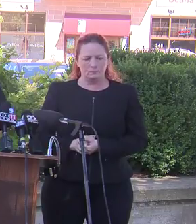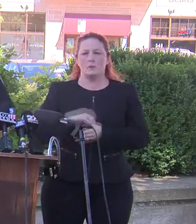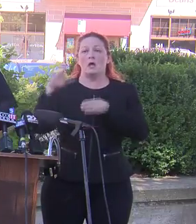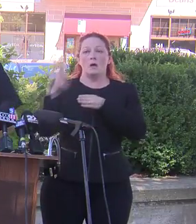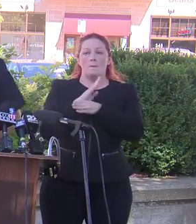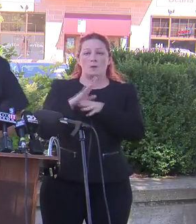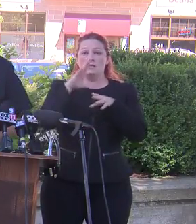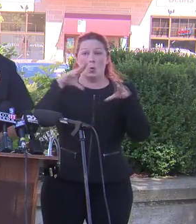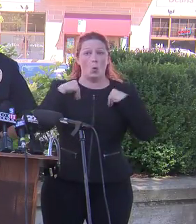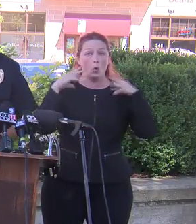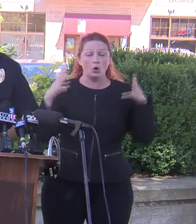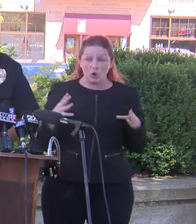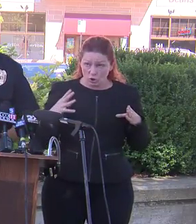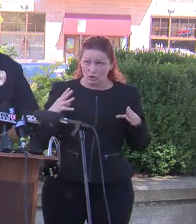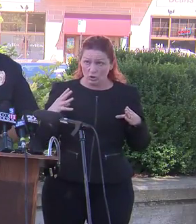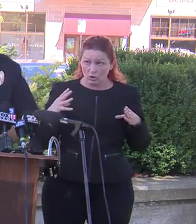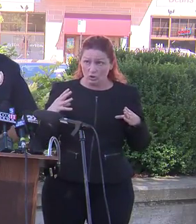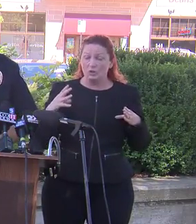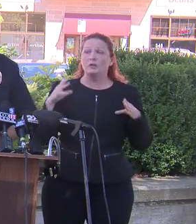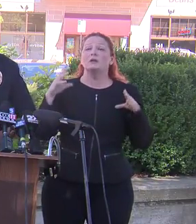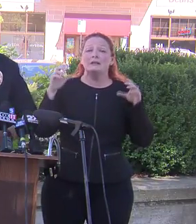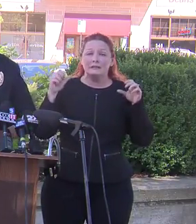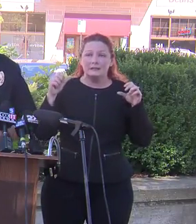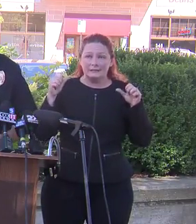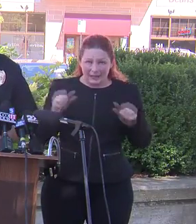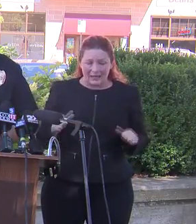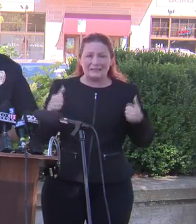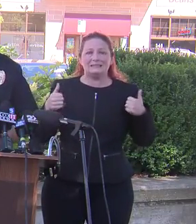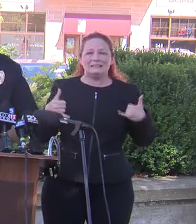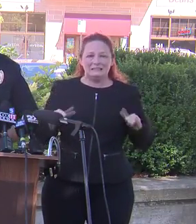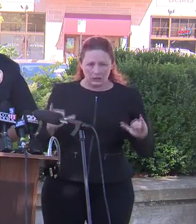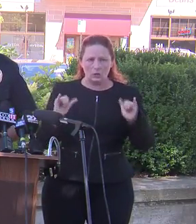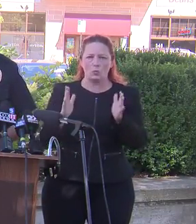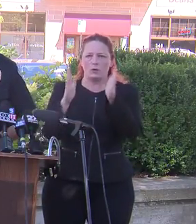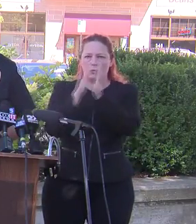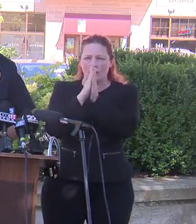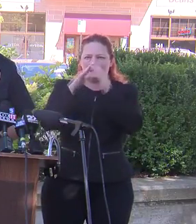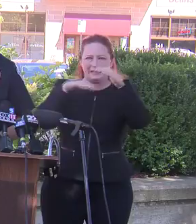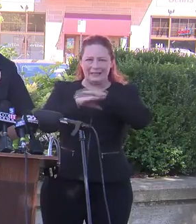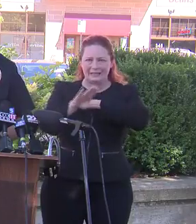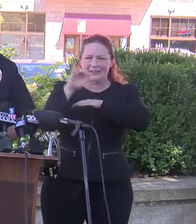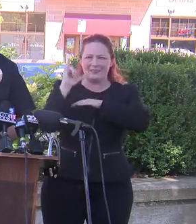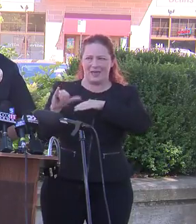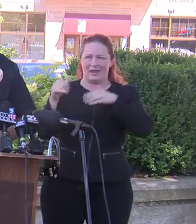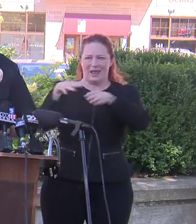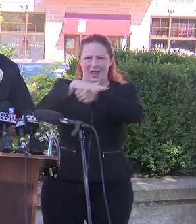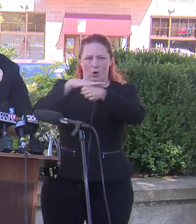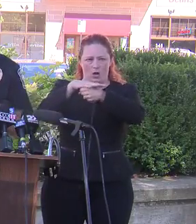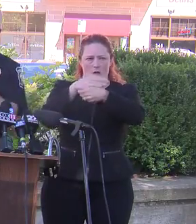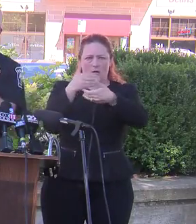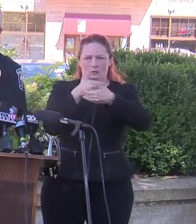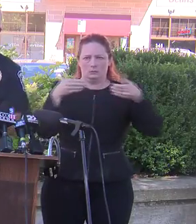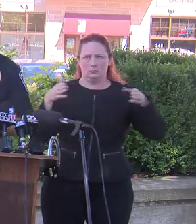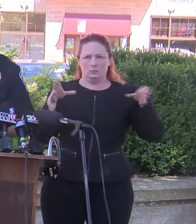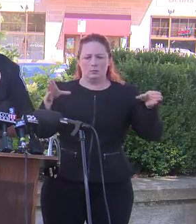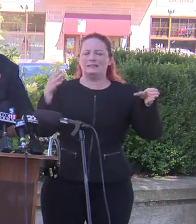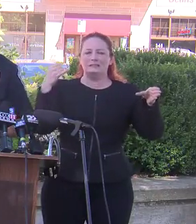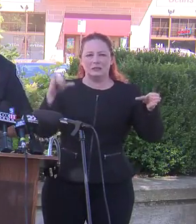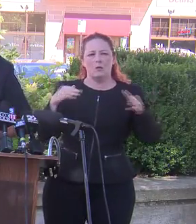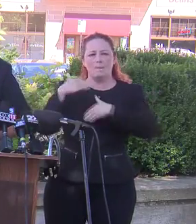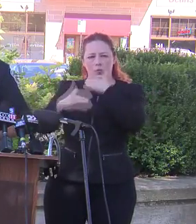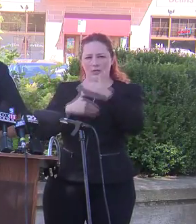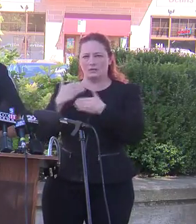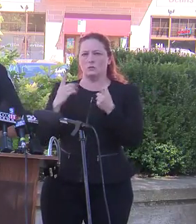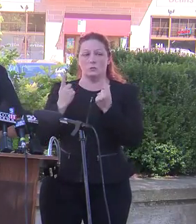go inside the perimeter zone, inside the restricted area, but they still have to go through that process